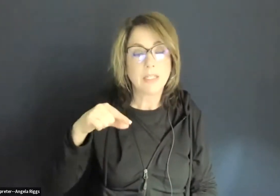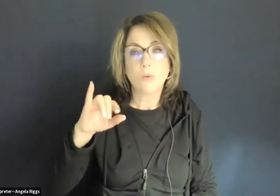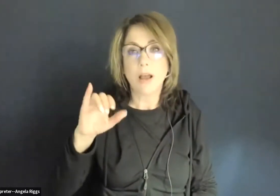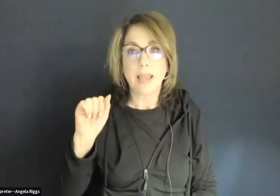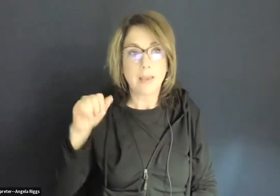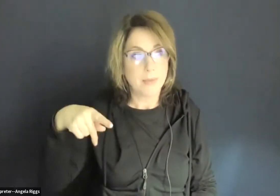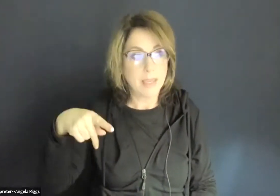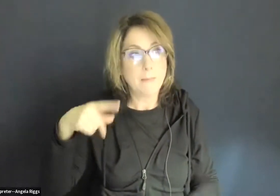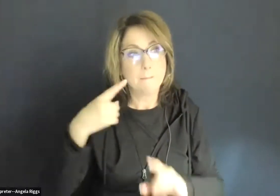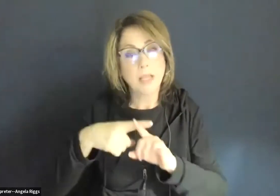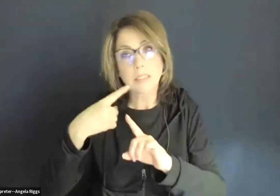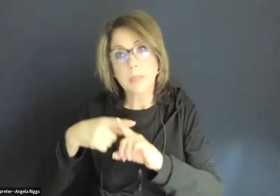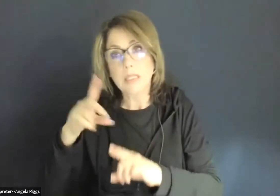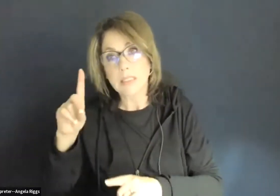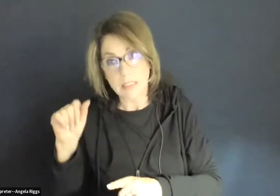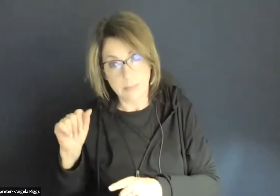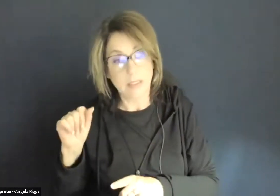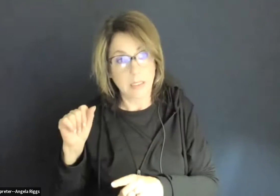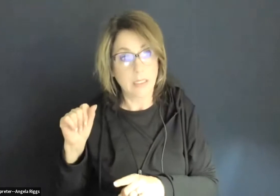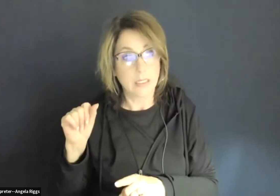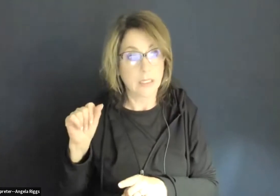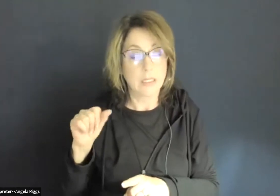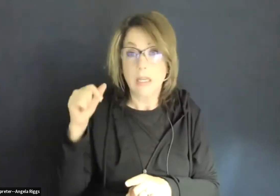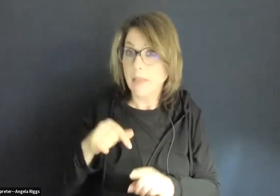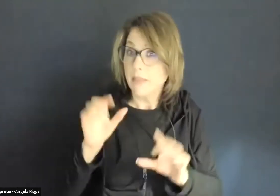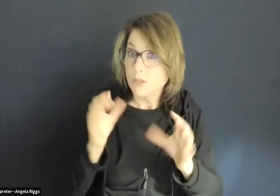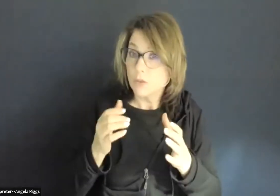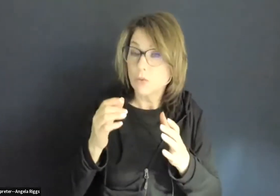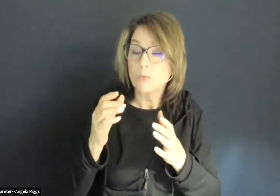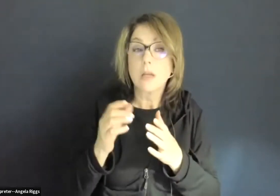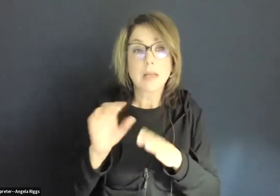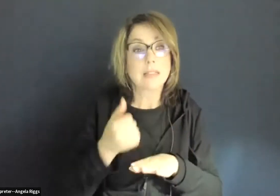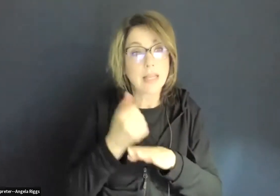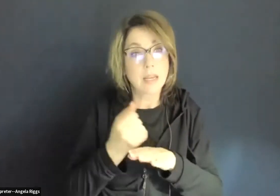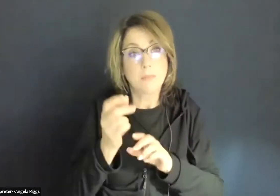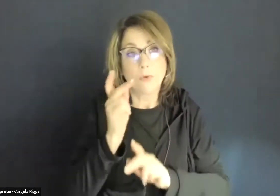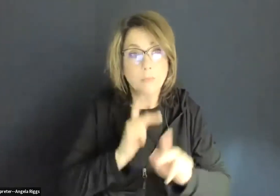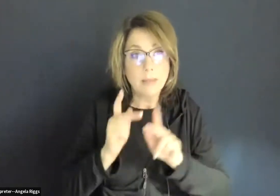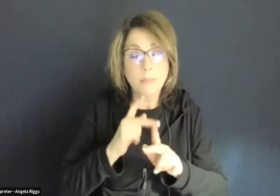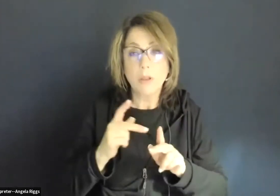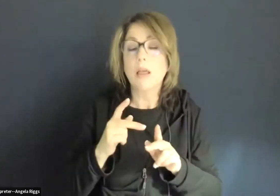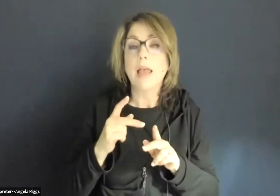LGBTQIAP+ disability. This group is designed for those at the intersection of